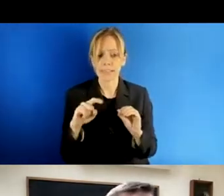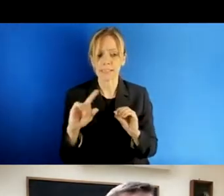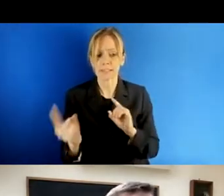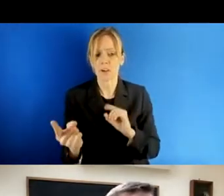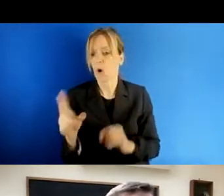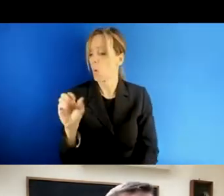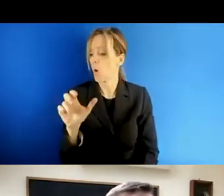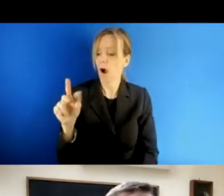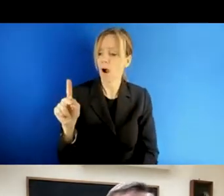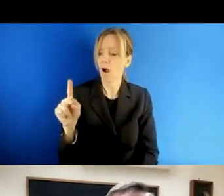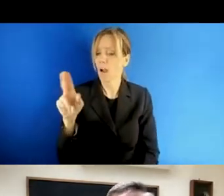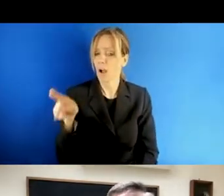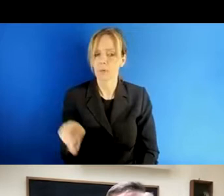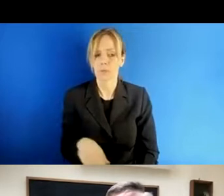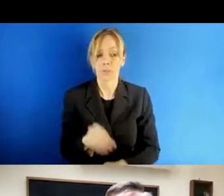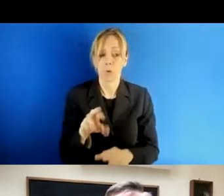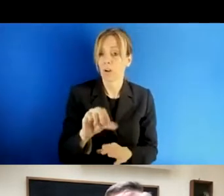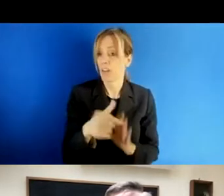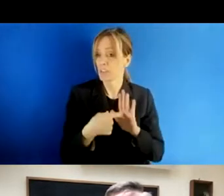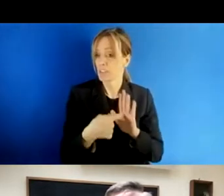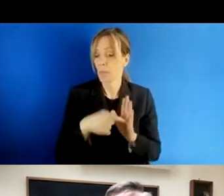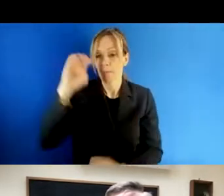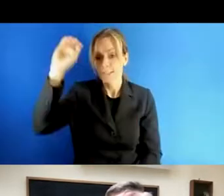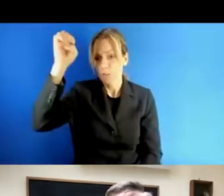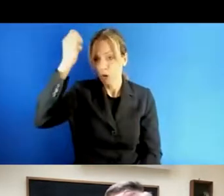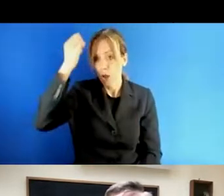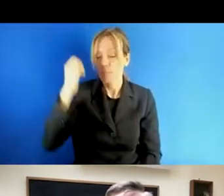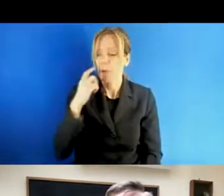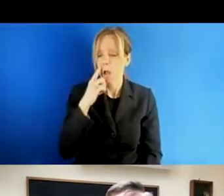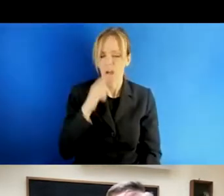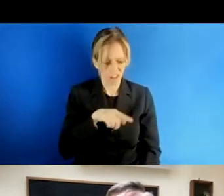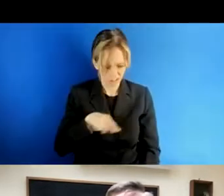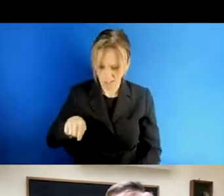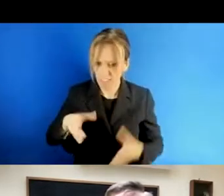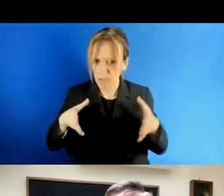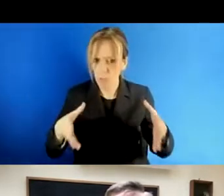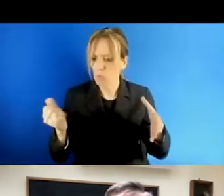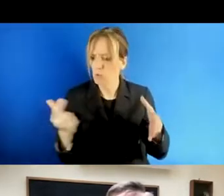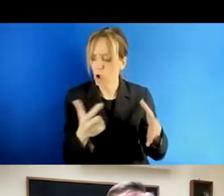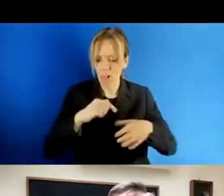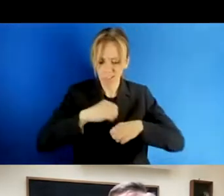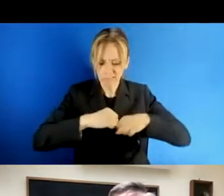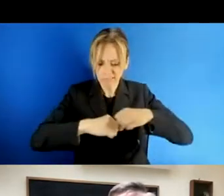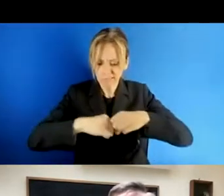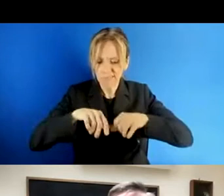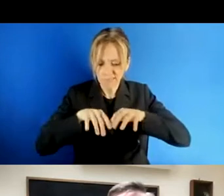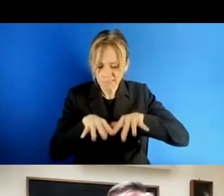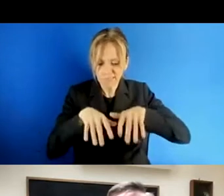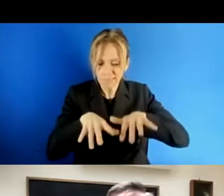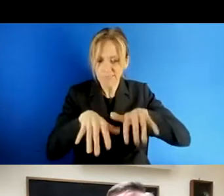or if you go to Europe and you're like, oh my gosh, you know, everything's a cobblestone and it's really hard to navigate.